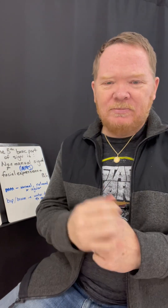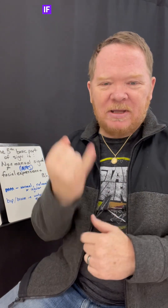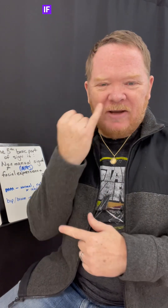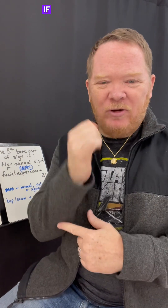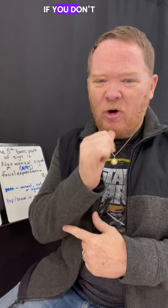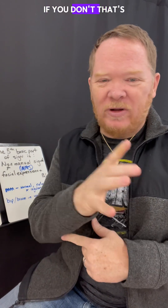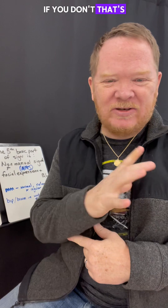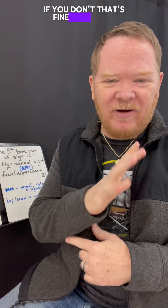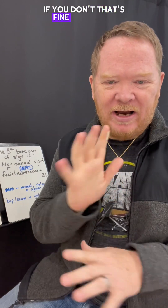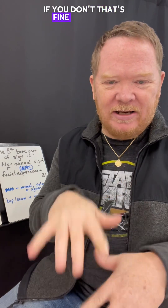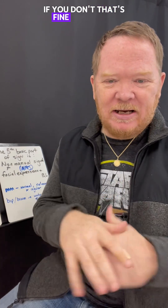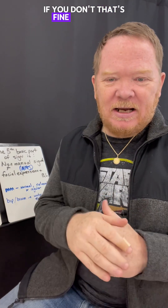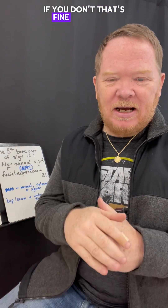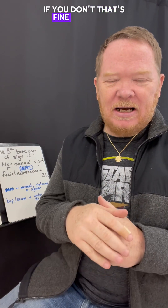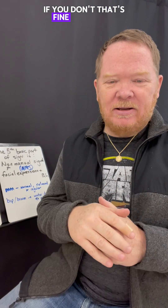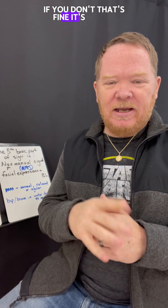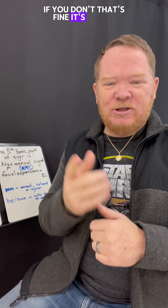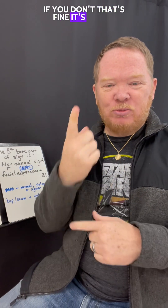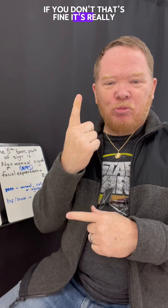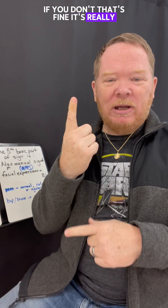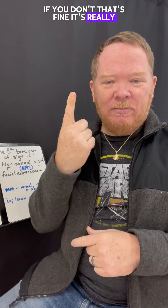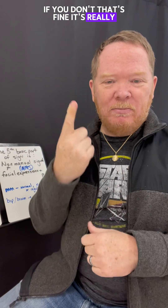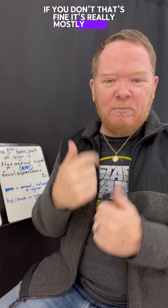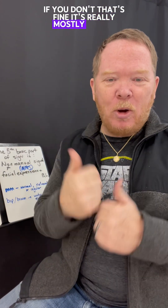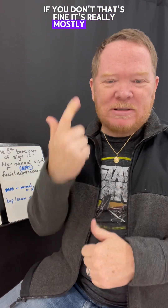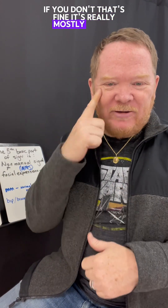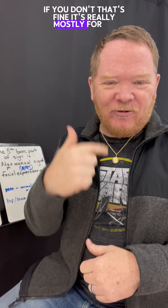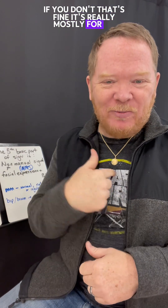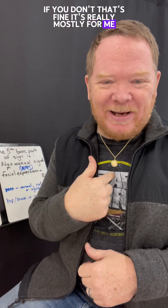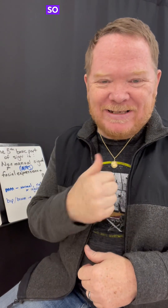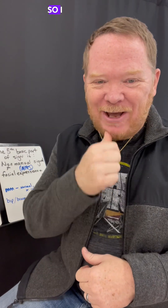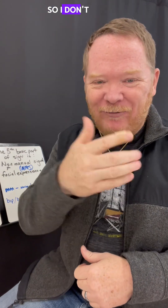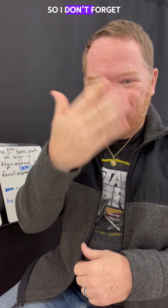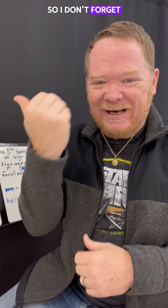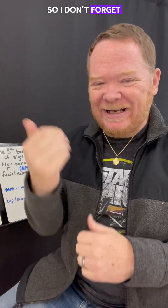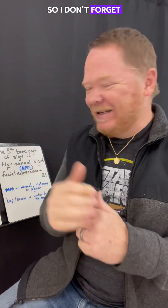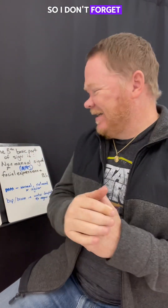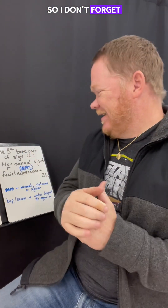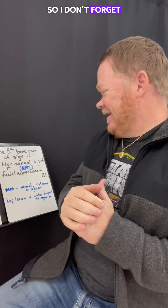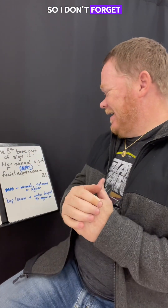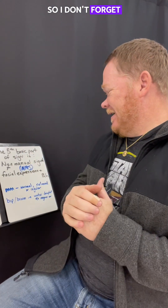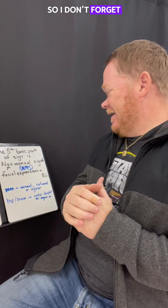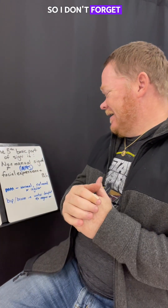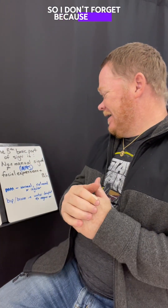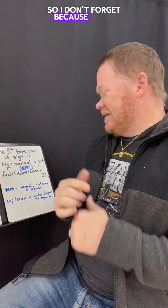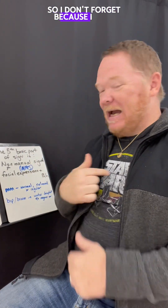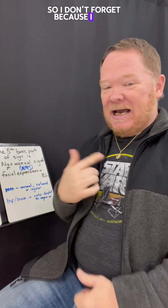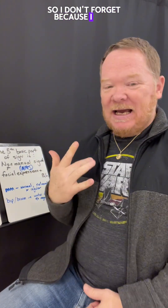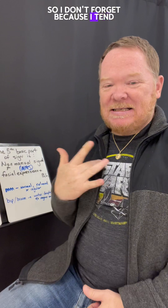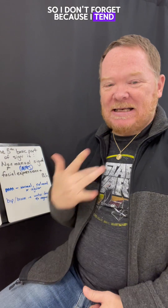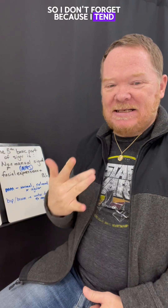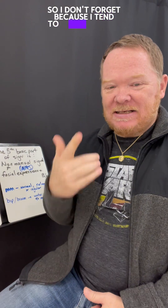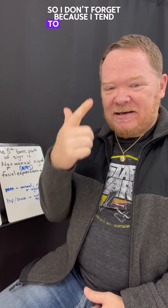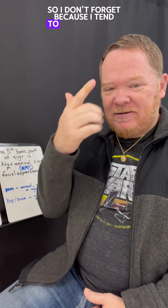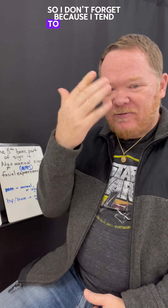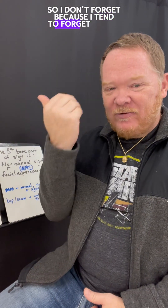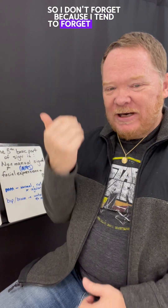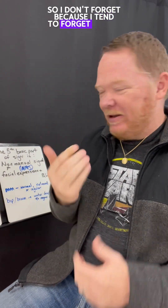If you don't, that's fine. It's really mostly for me so I don't forget, because I tend to forget